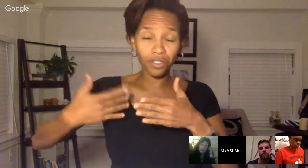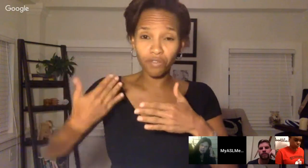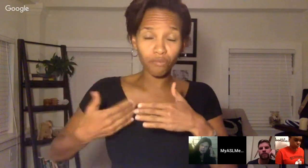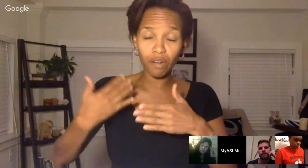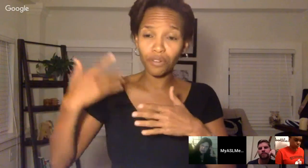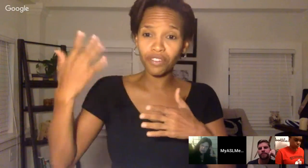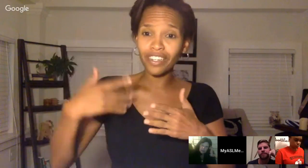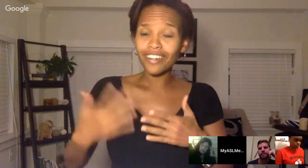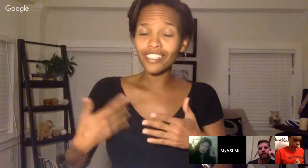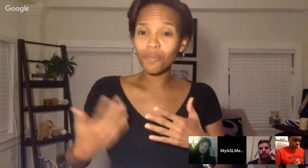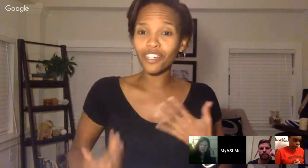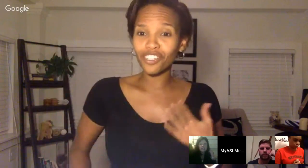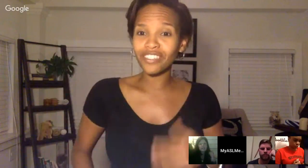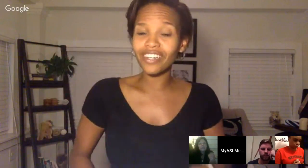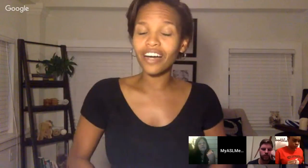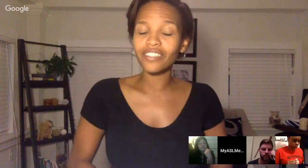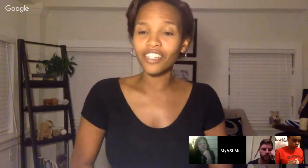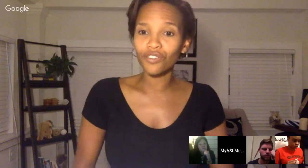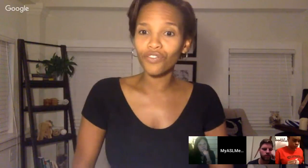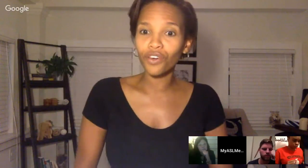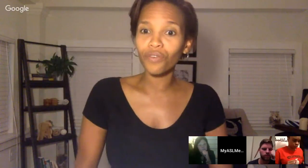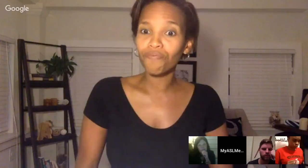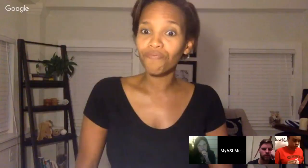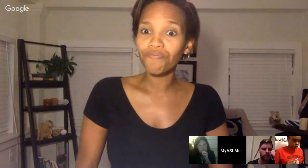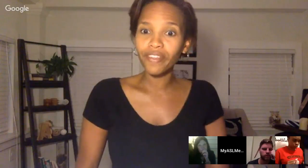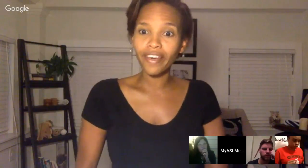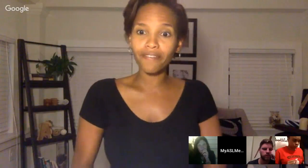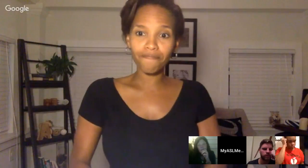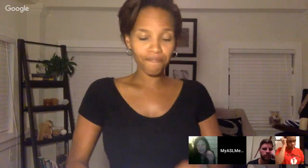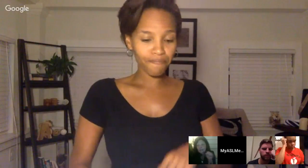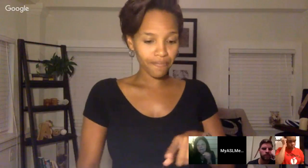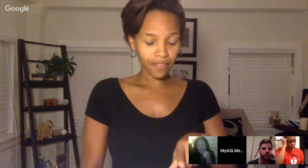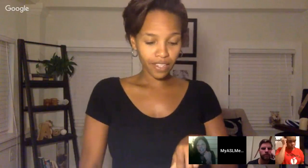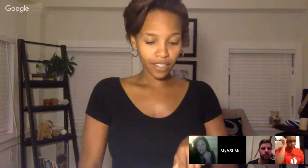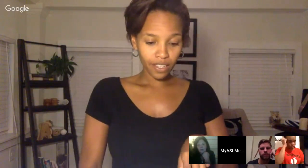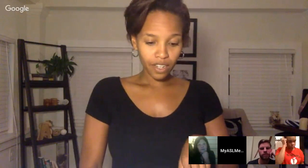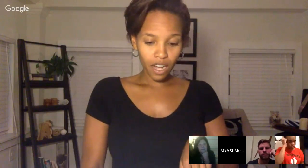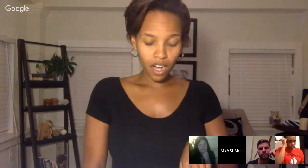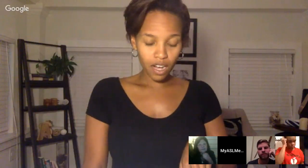of videos to remember depictions, and I'll send you a few. Yeah.